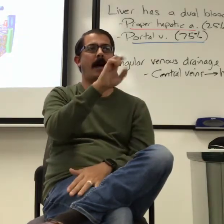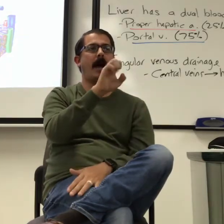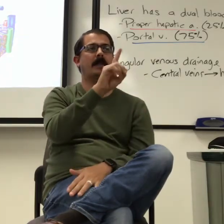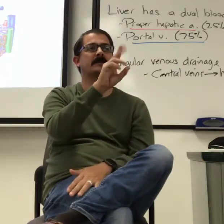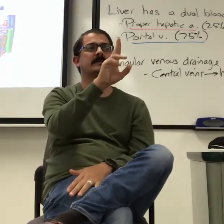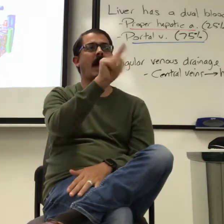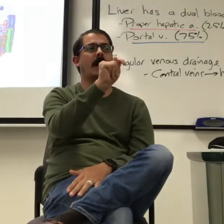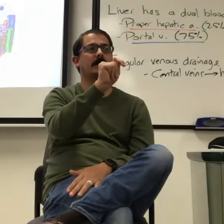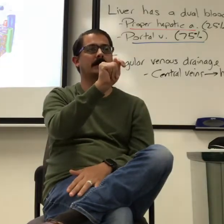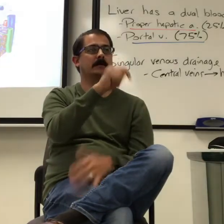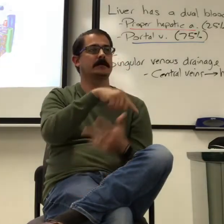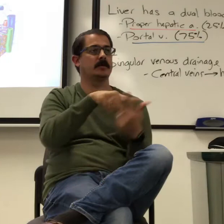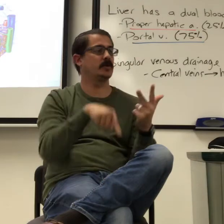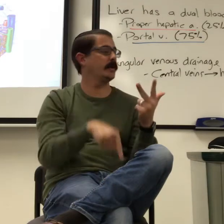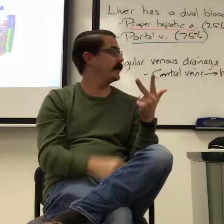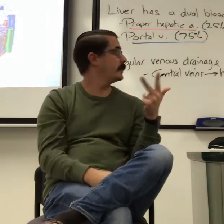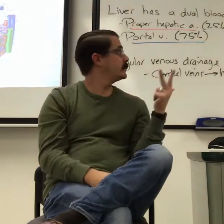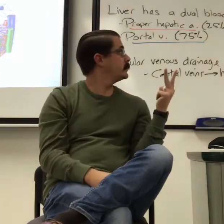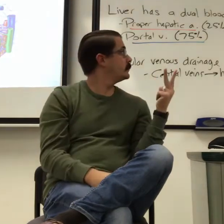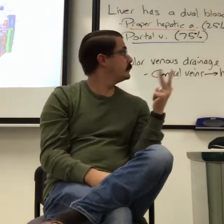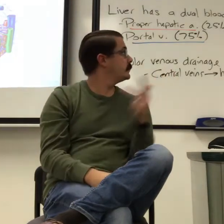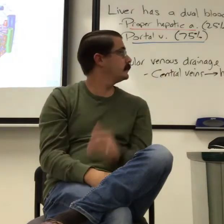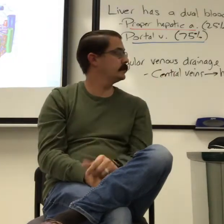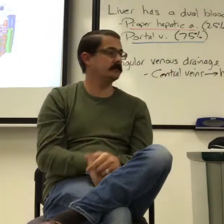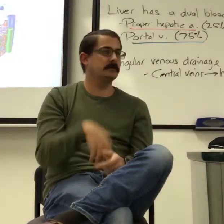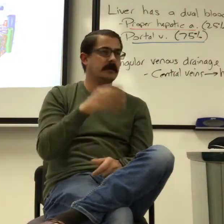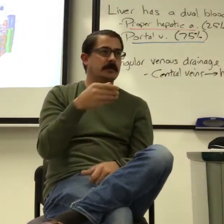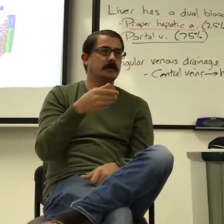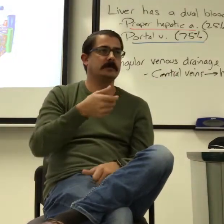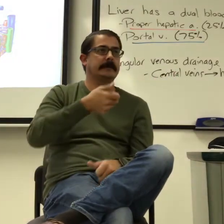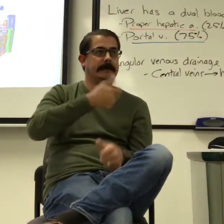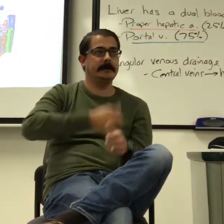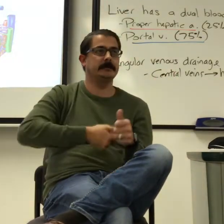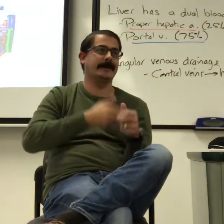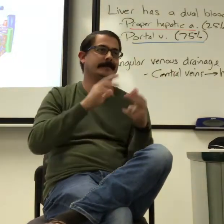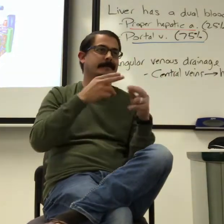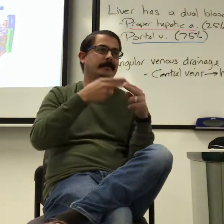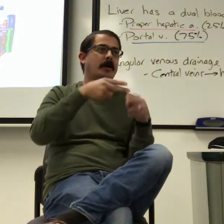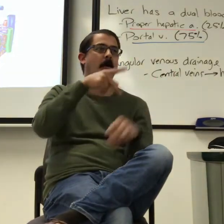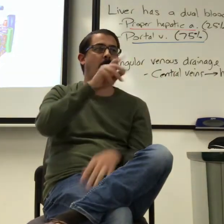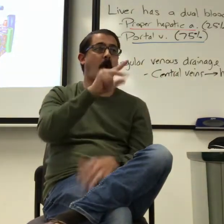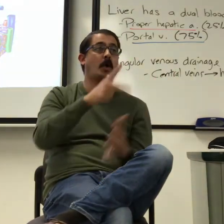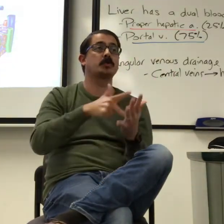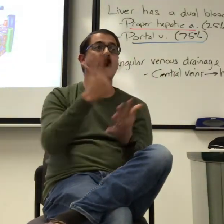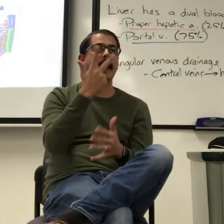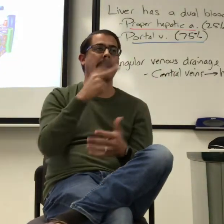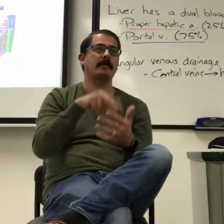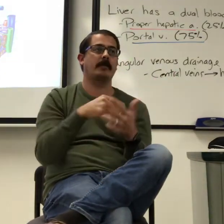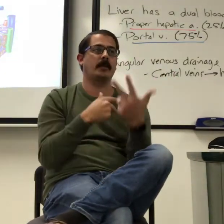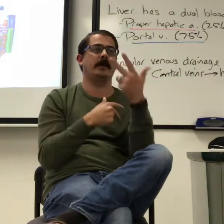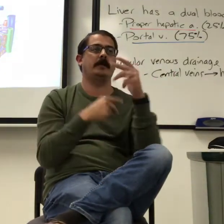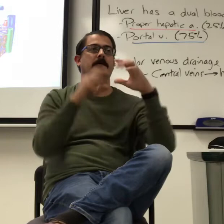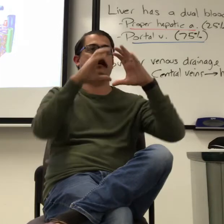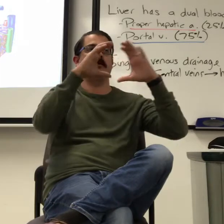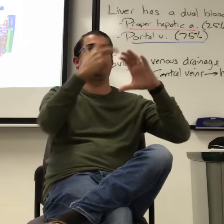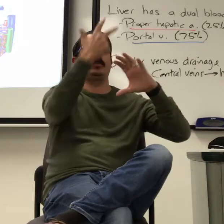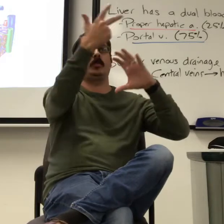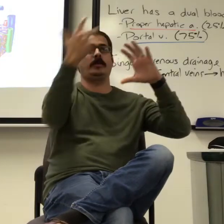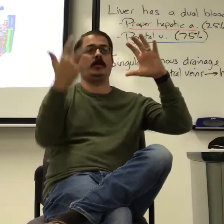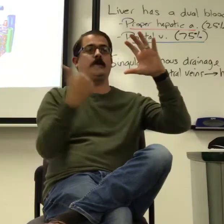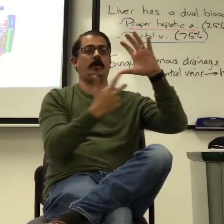So those three things are the contents of what's called a portal triad.